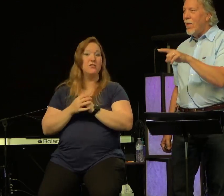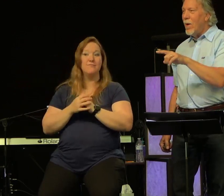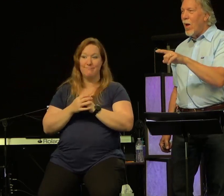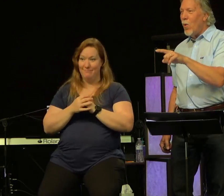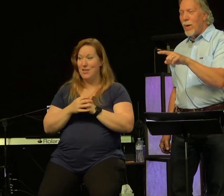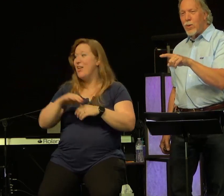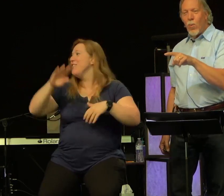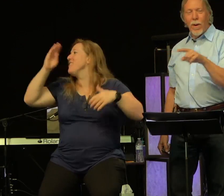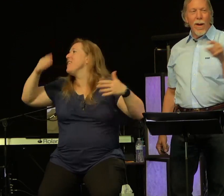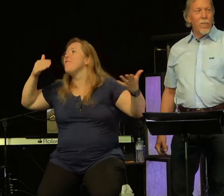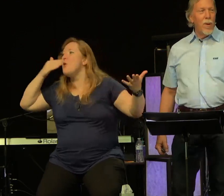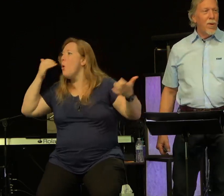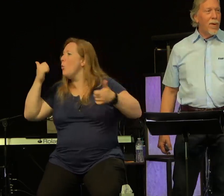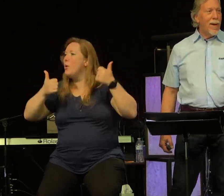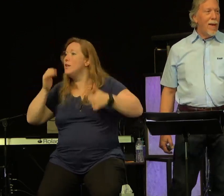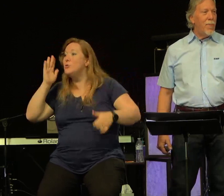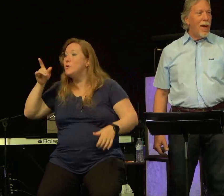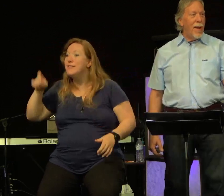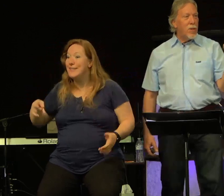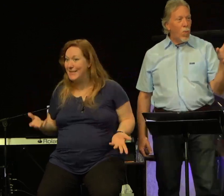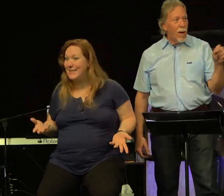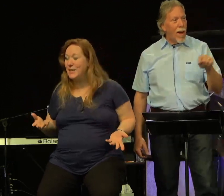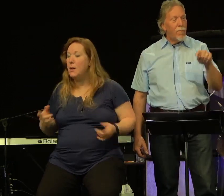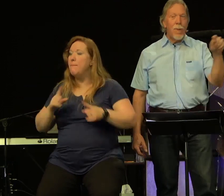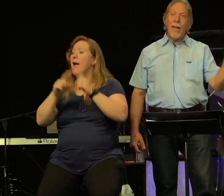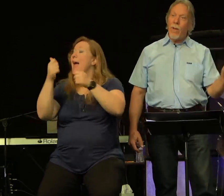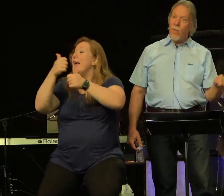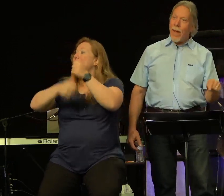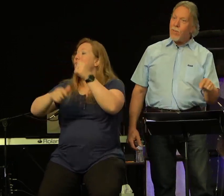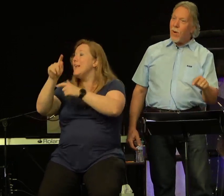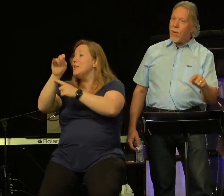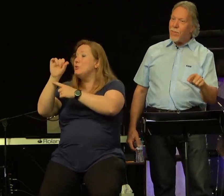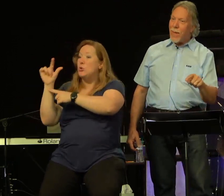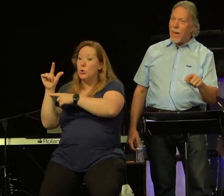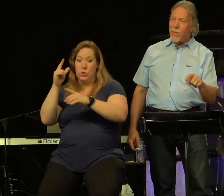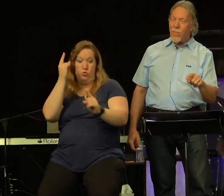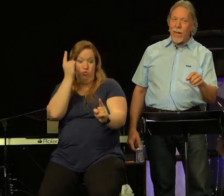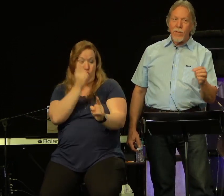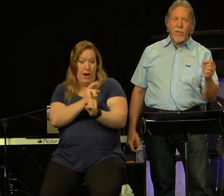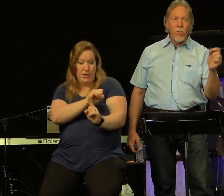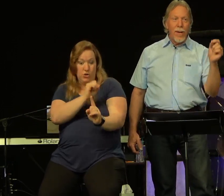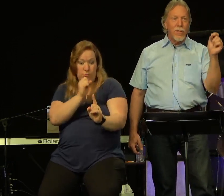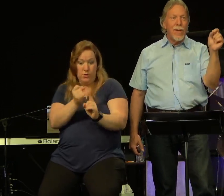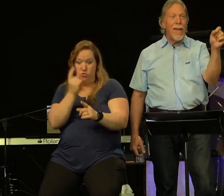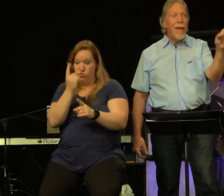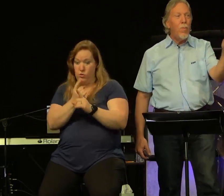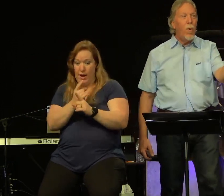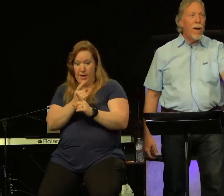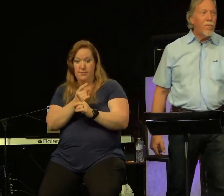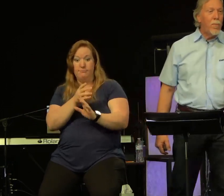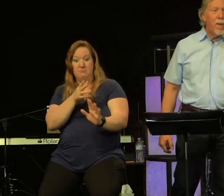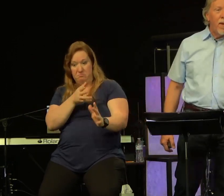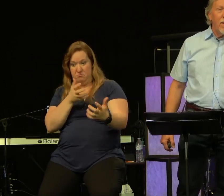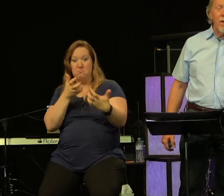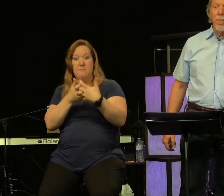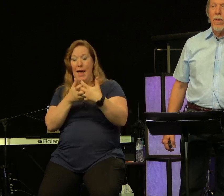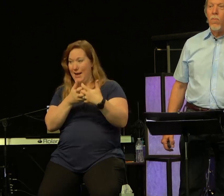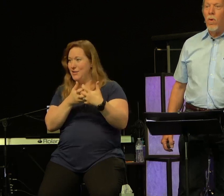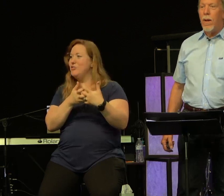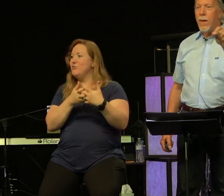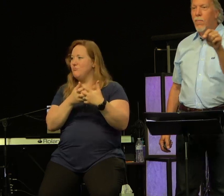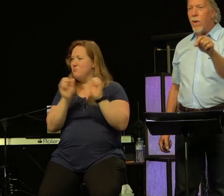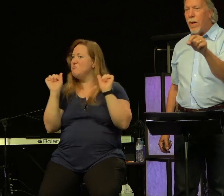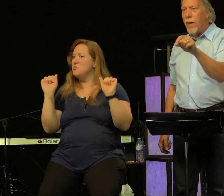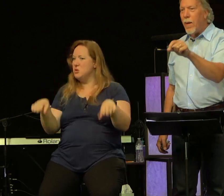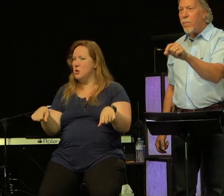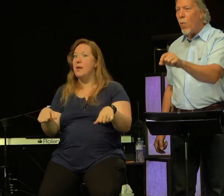You never know which one of them you're going to need, but each one of them in the right circumstance, the right situation, any one of them could be